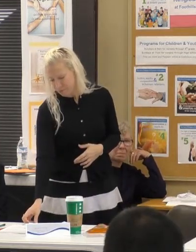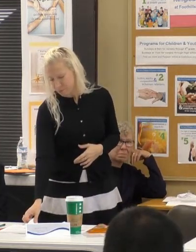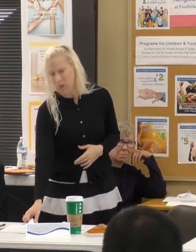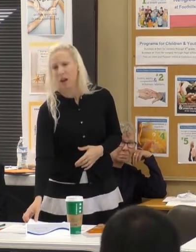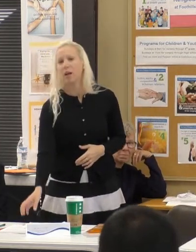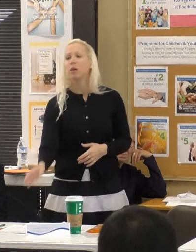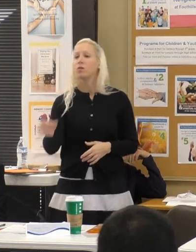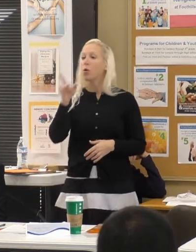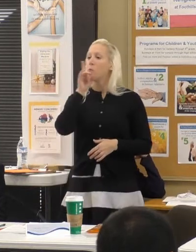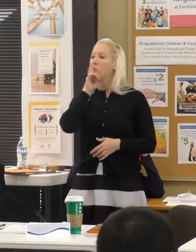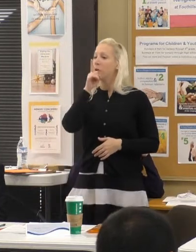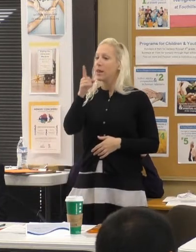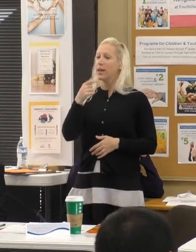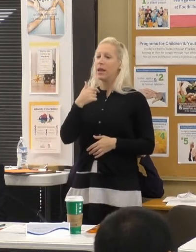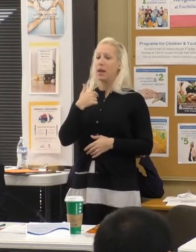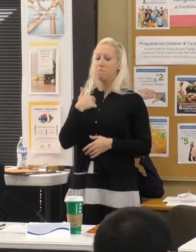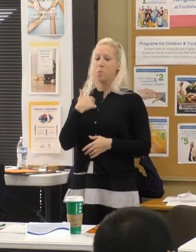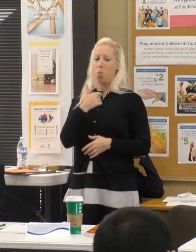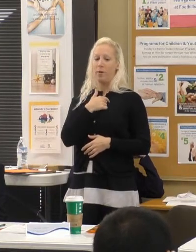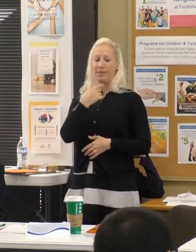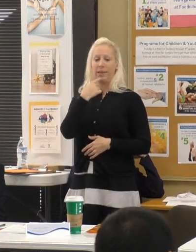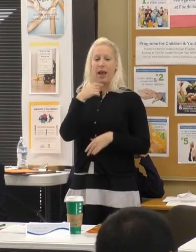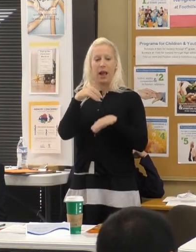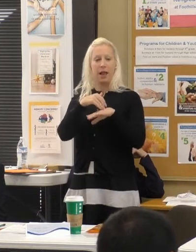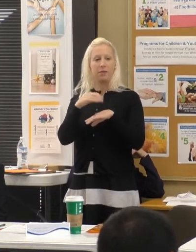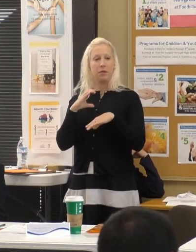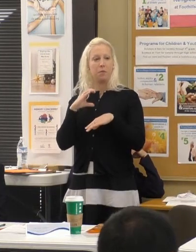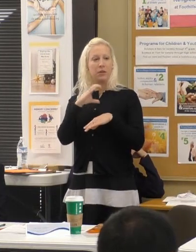absolutely not going to be appropriate for that.